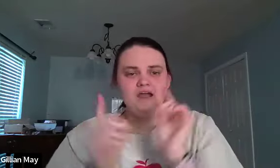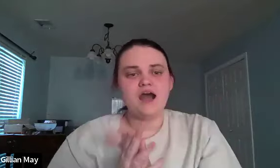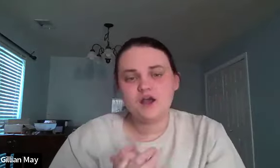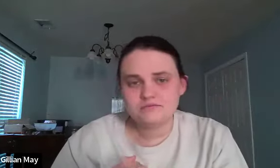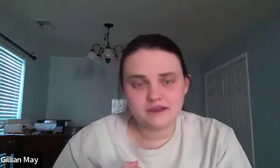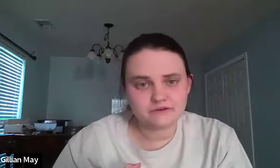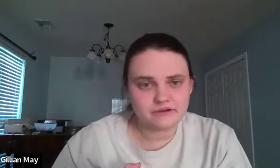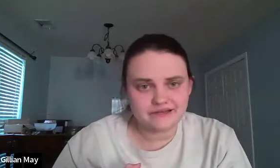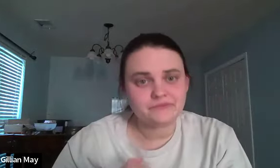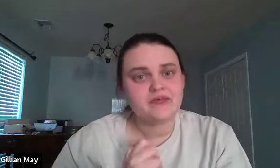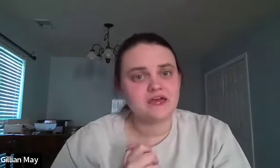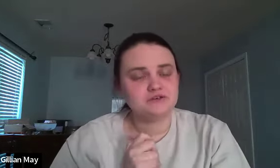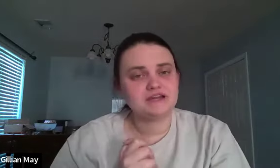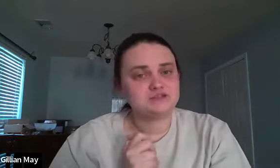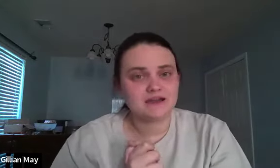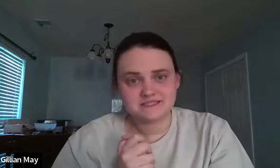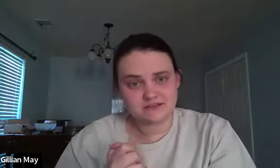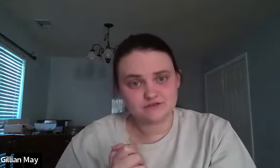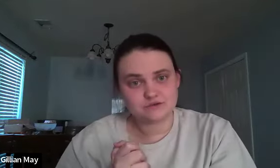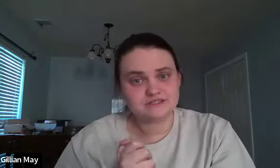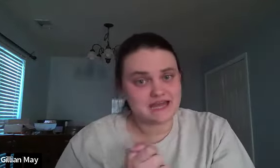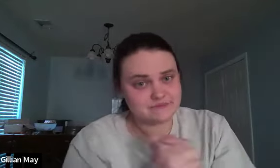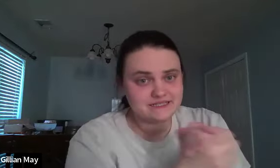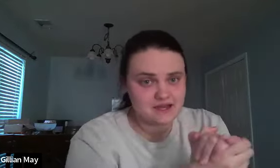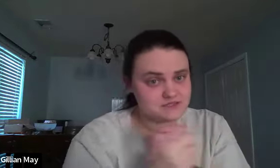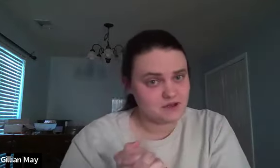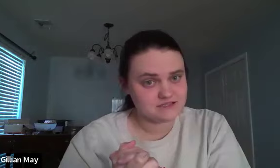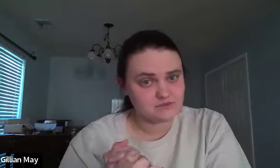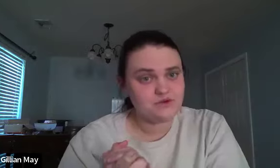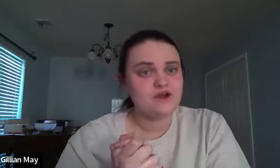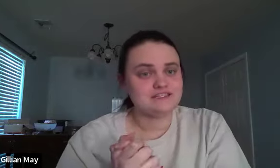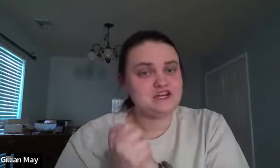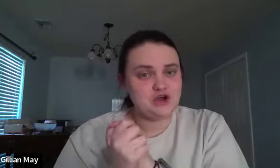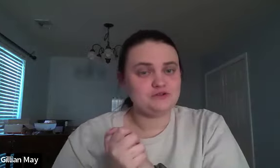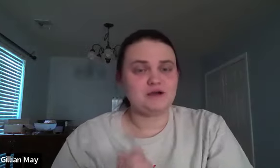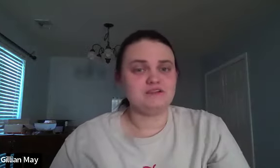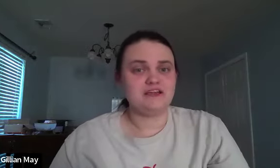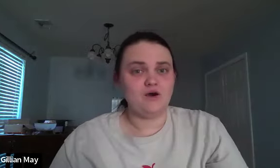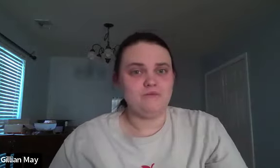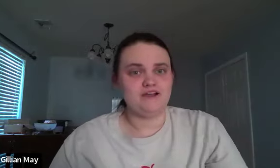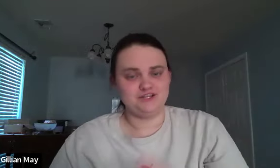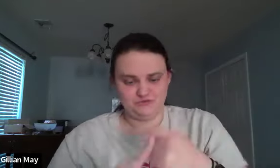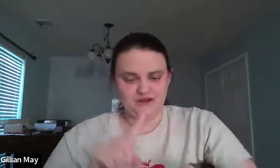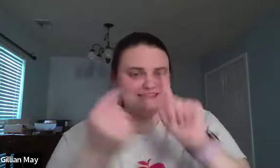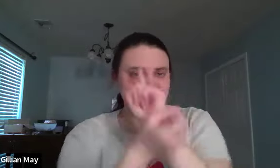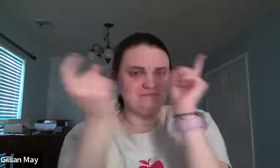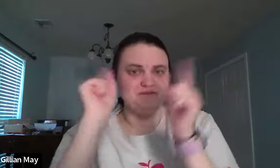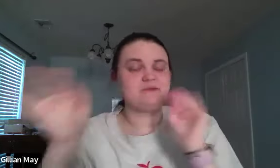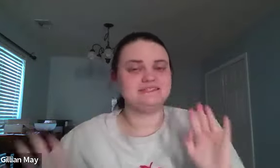I hope for everybody that you guys don't have to say those words as many times as possible, because I know you're probably like, oh my gosh, what is happening with my hands?